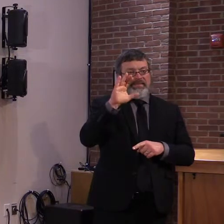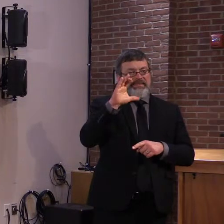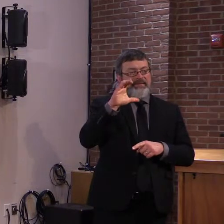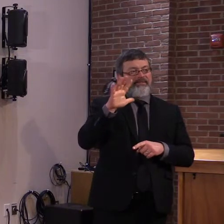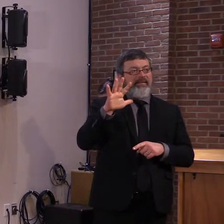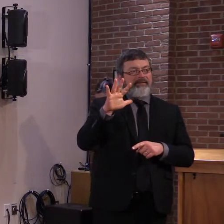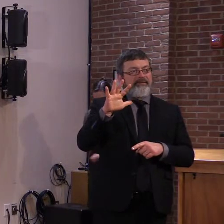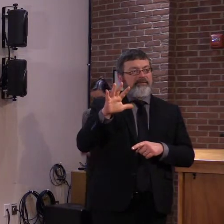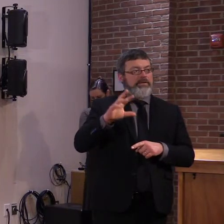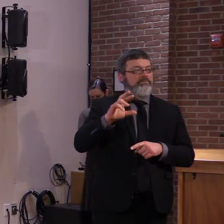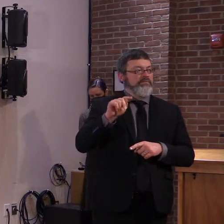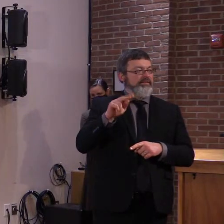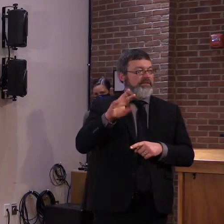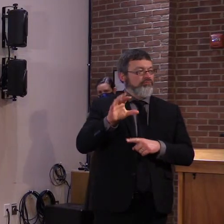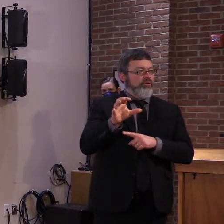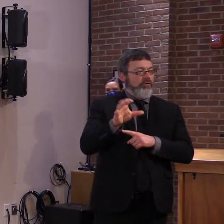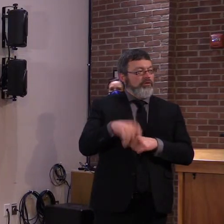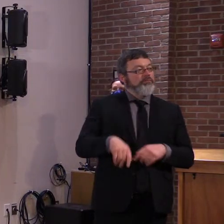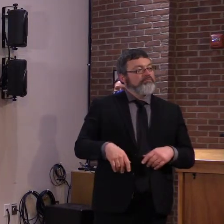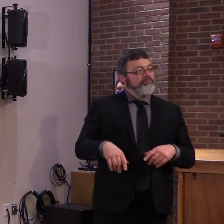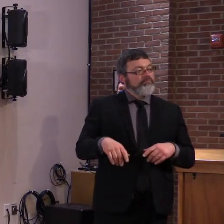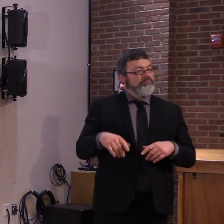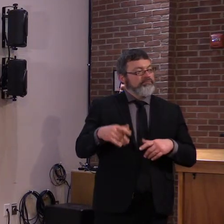Good afternoon.